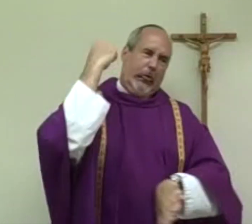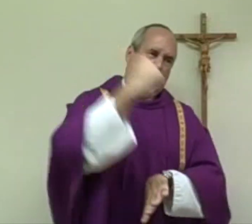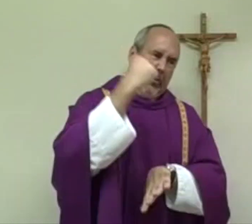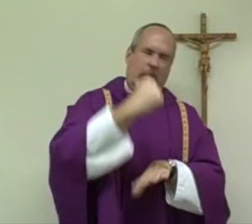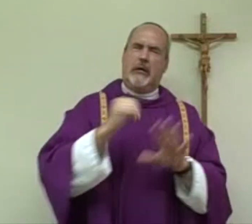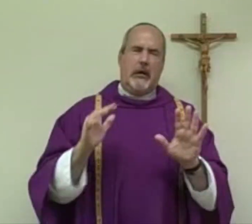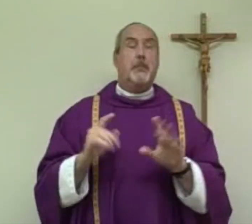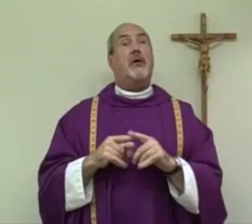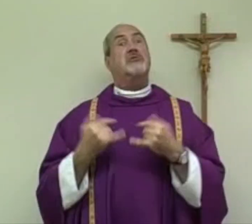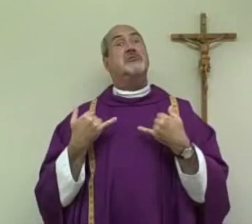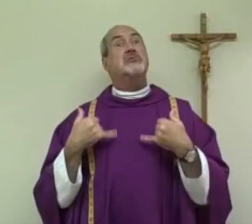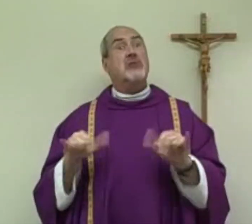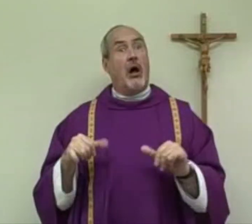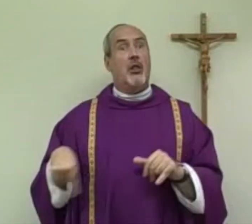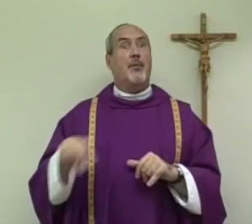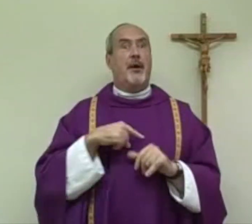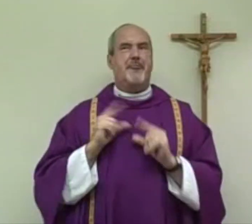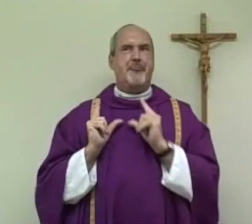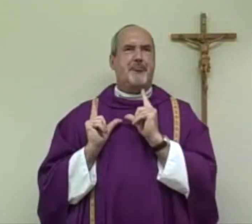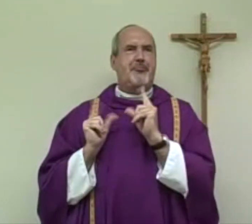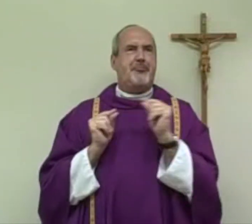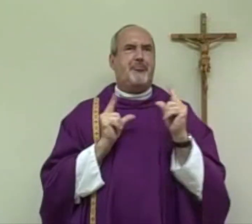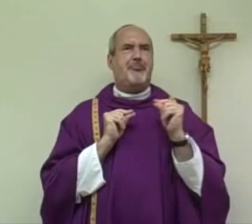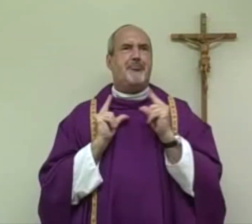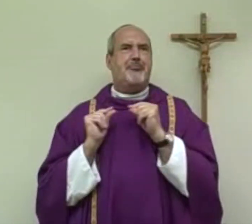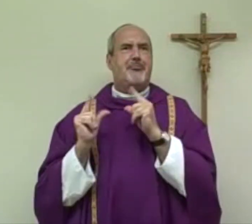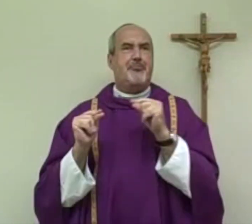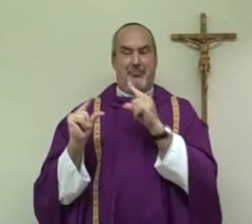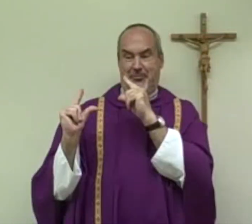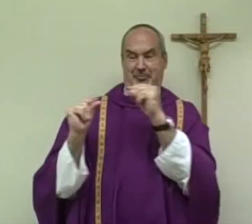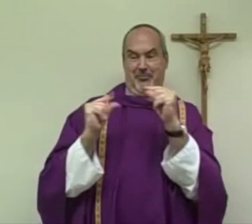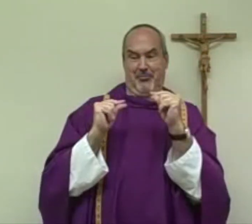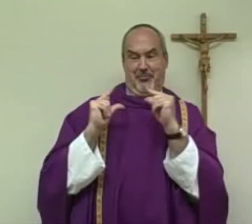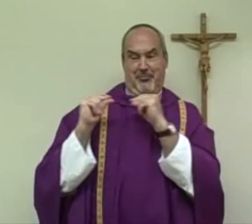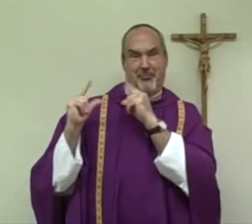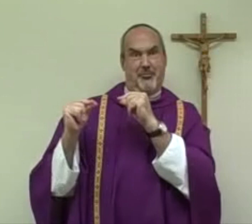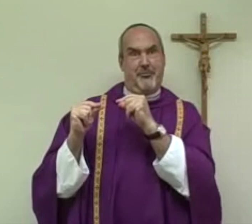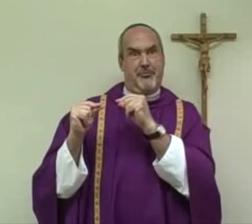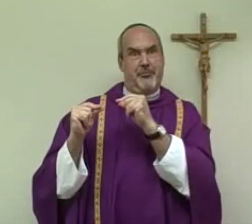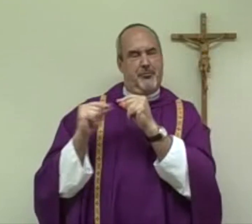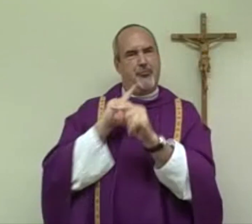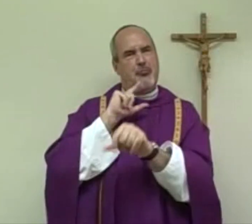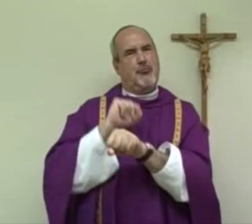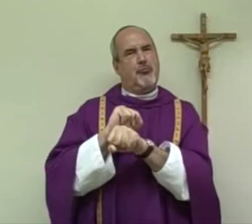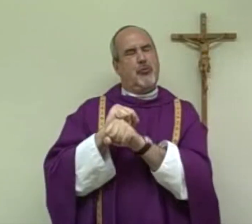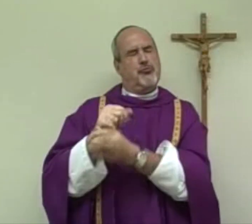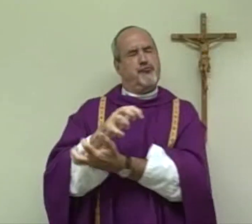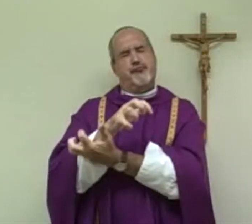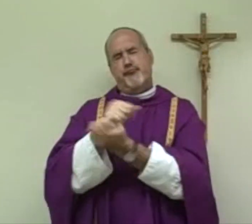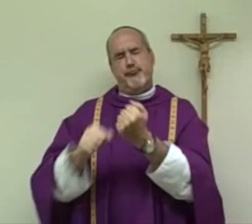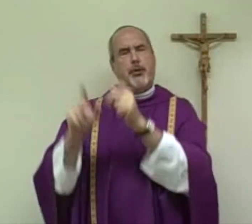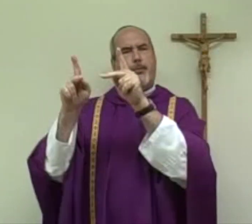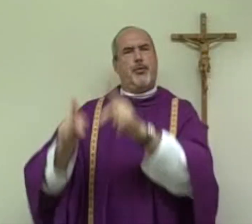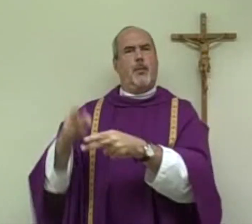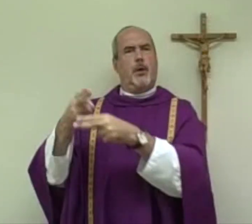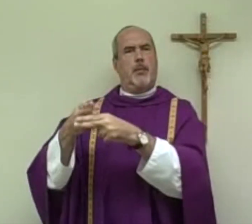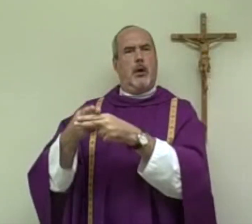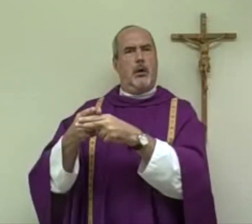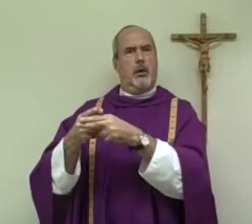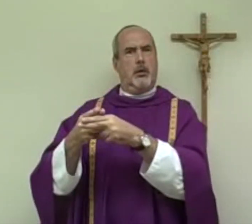actually strangle or stab or kill somebody, but the gossiping about it or about anything can